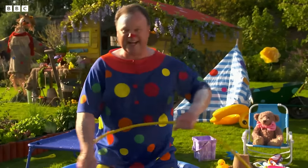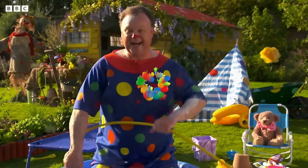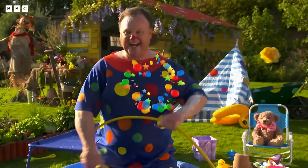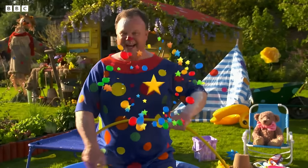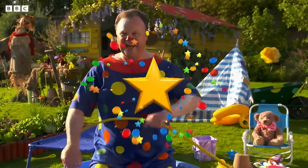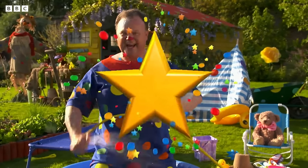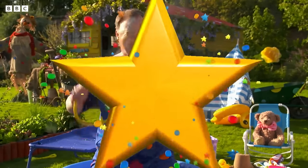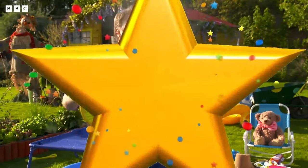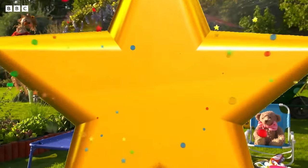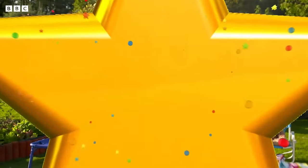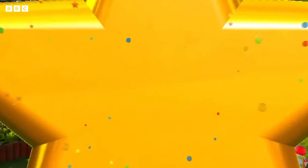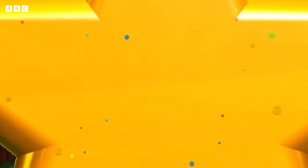Woohoo!